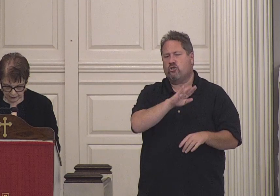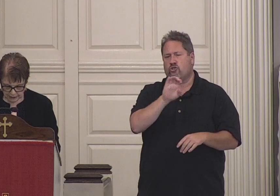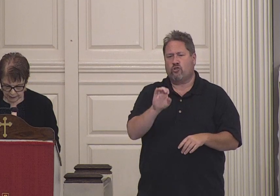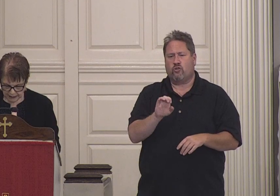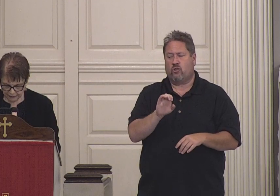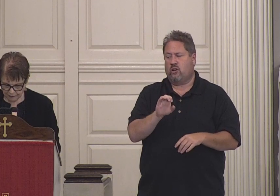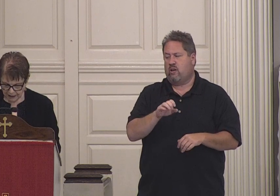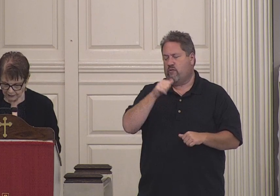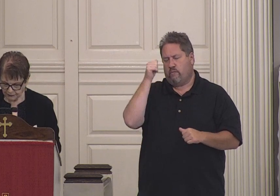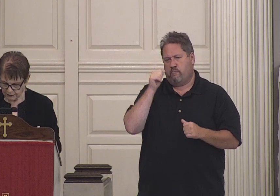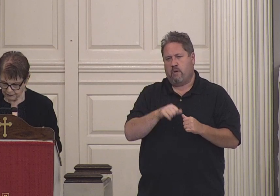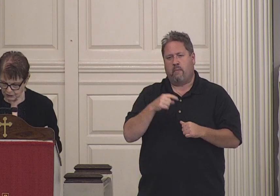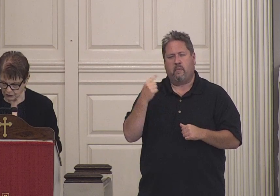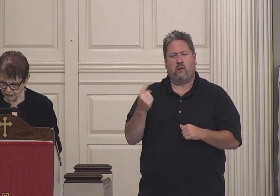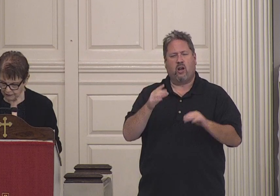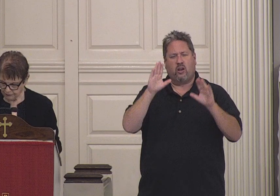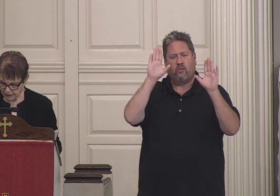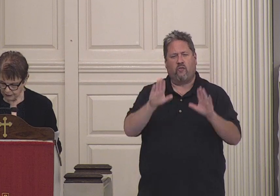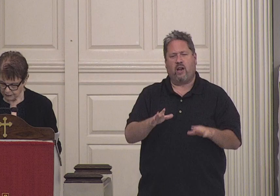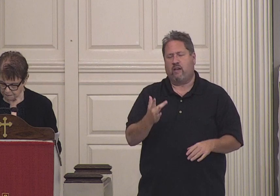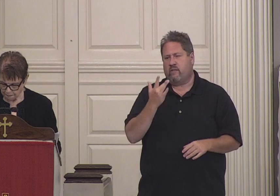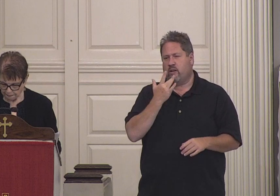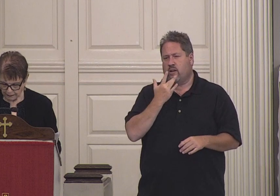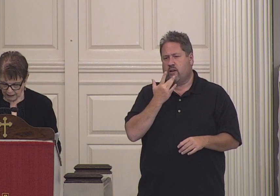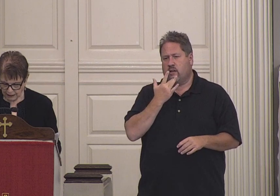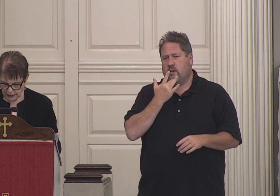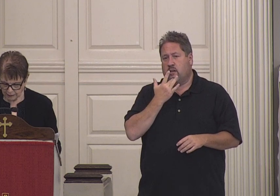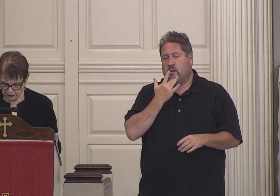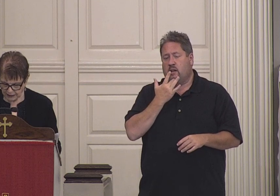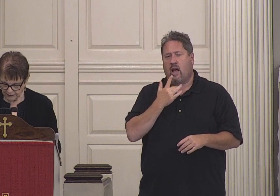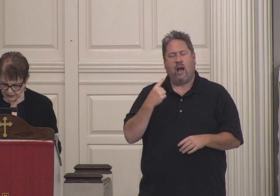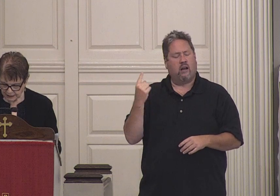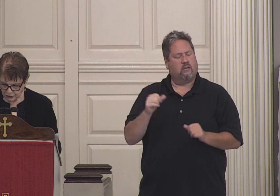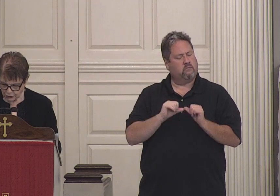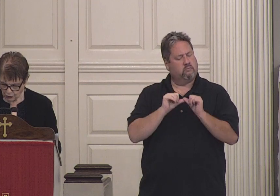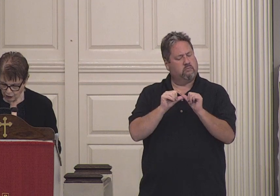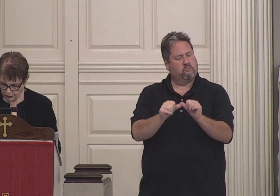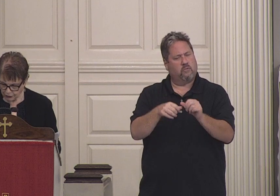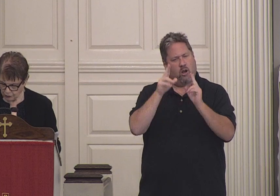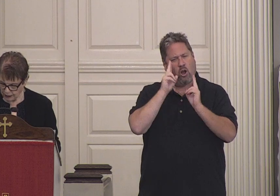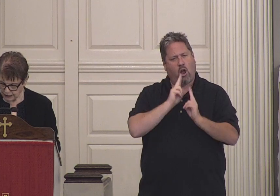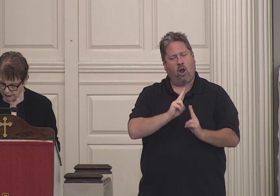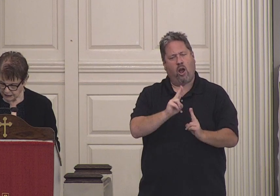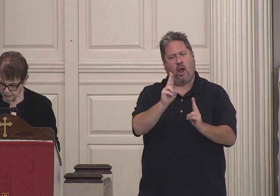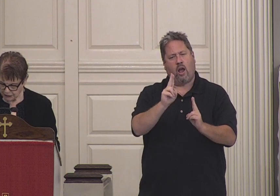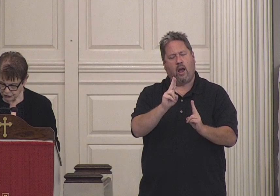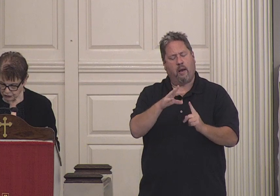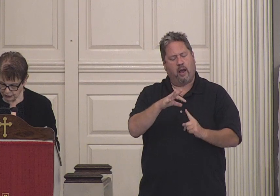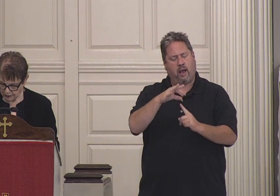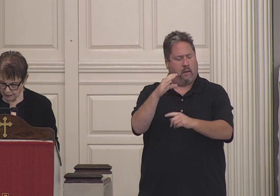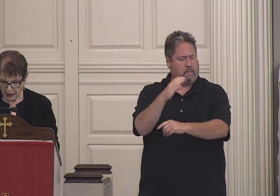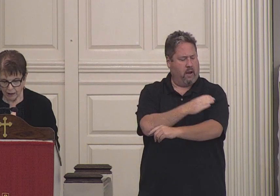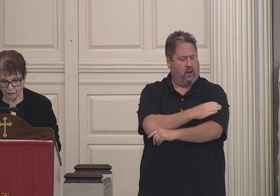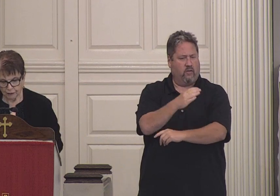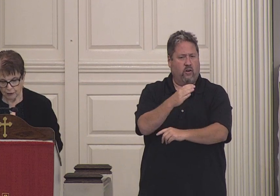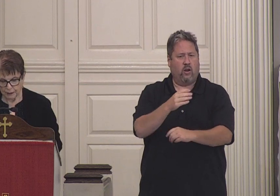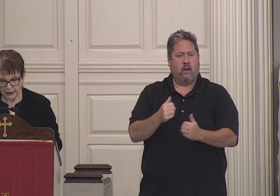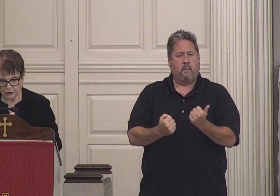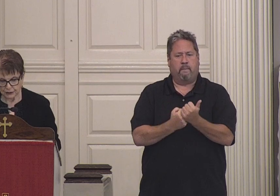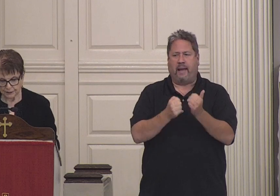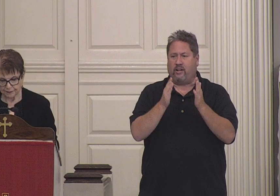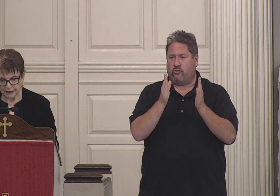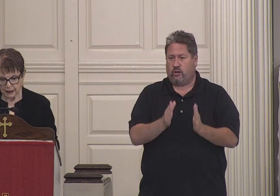Jude, to be ever mindful of this great favor, and I will never cease to honor you as my special and